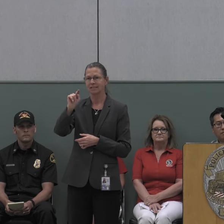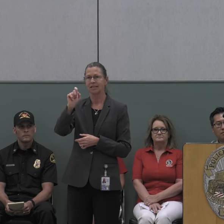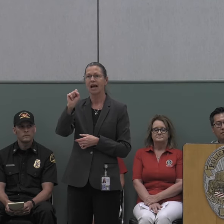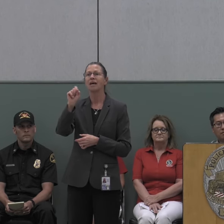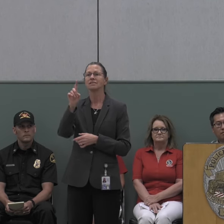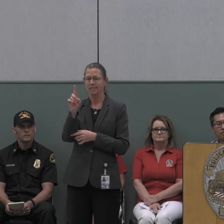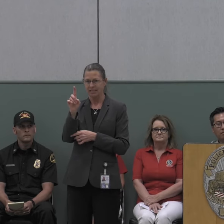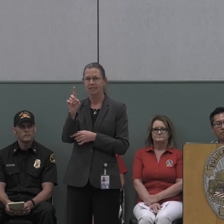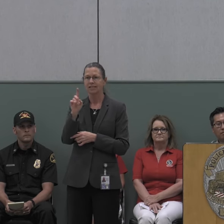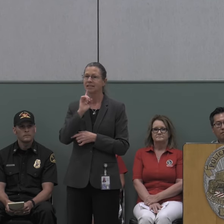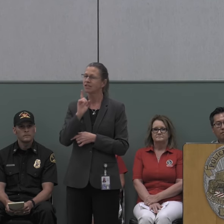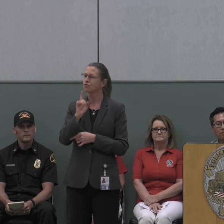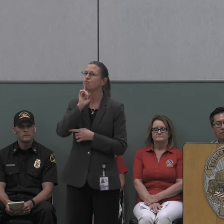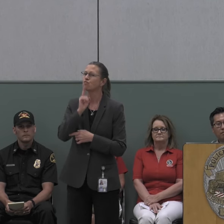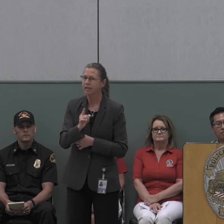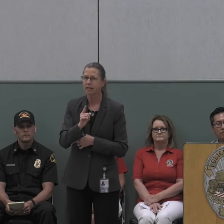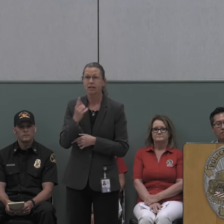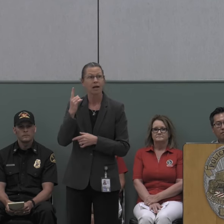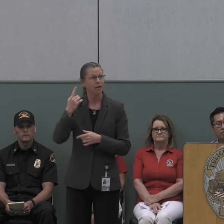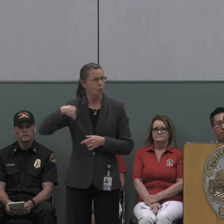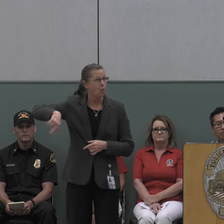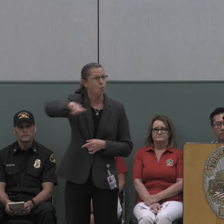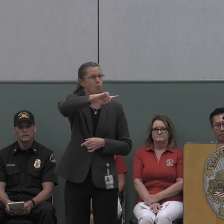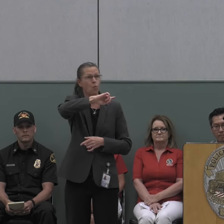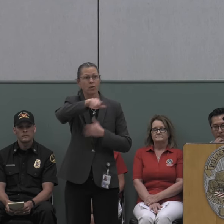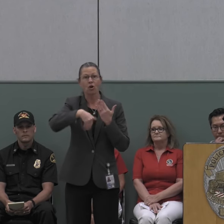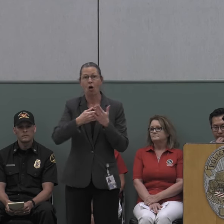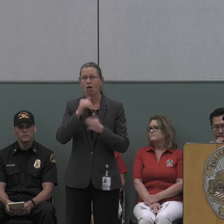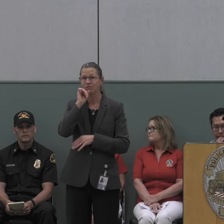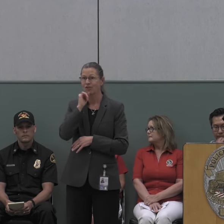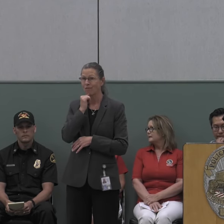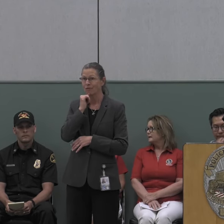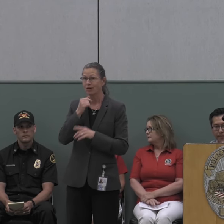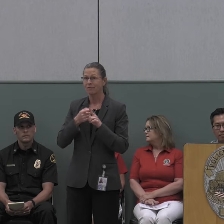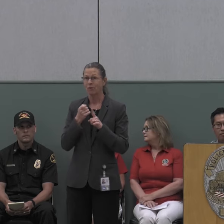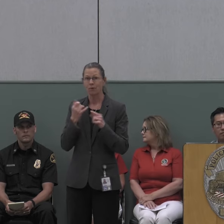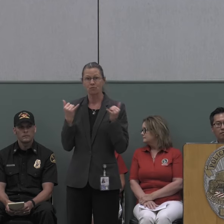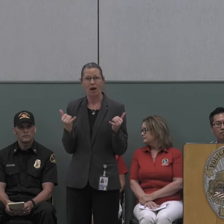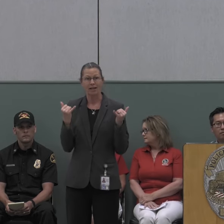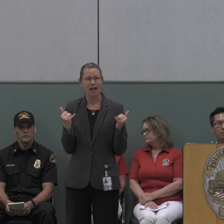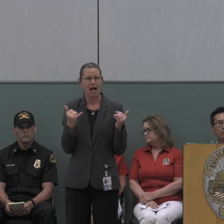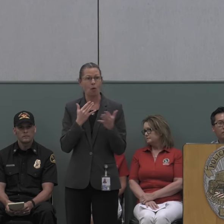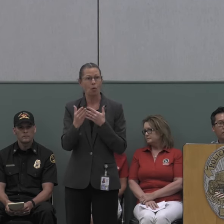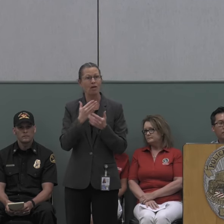And we're all suffering from it right now. Whether you think you're not, you